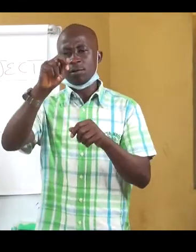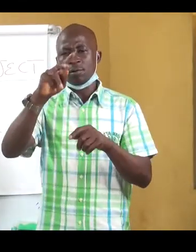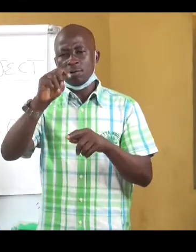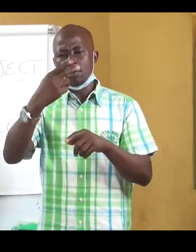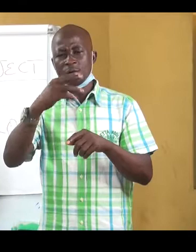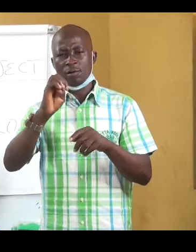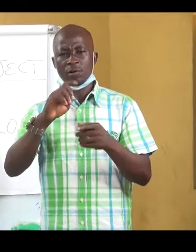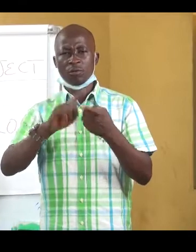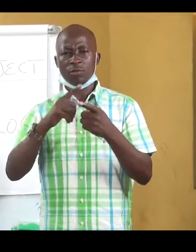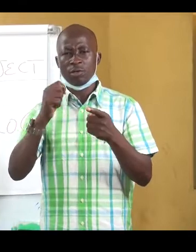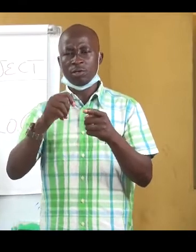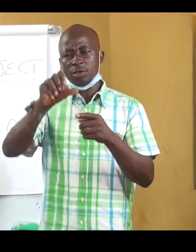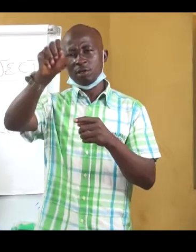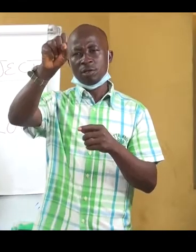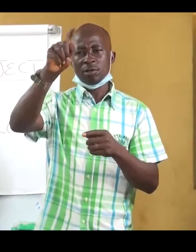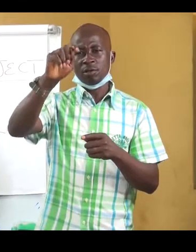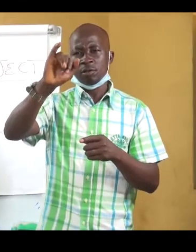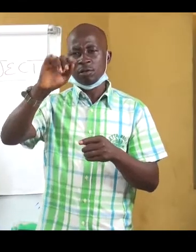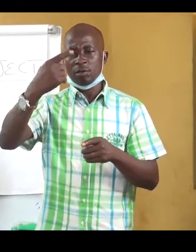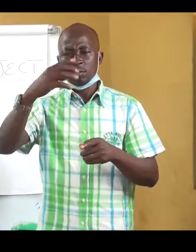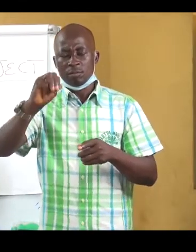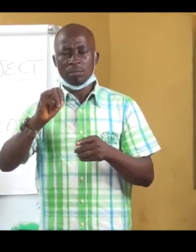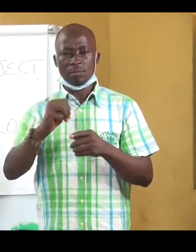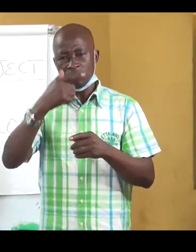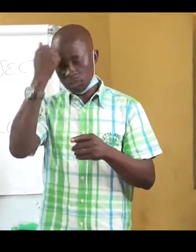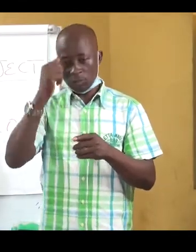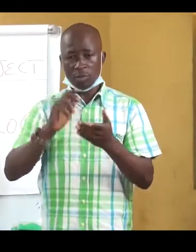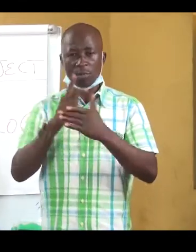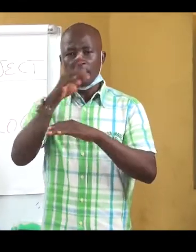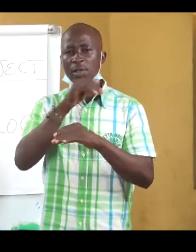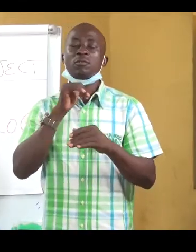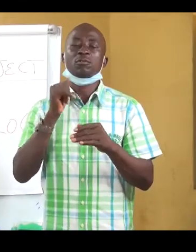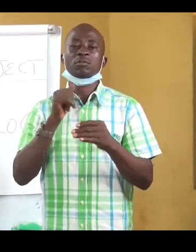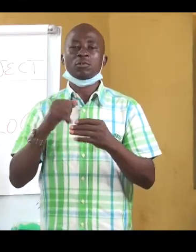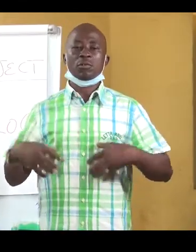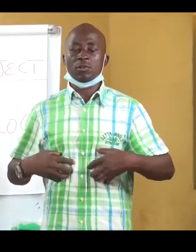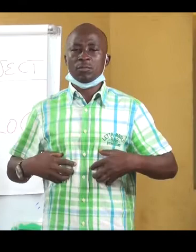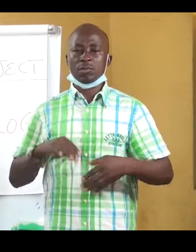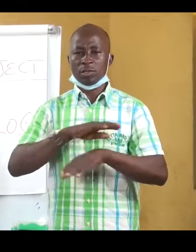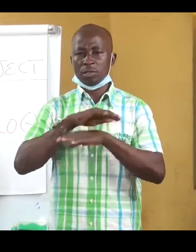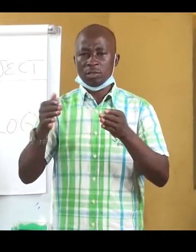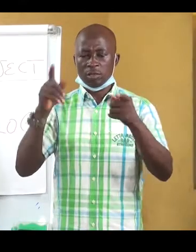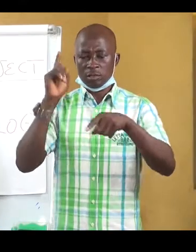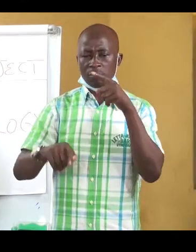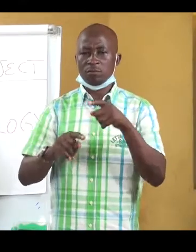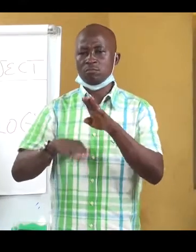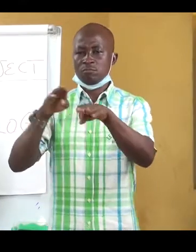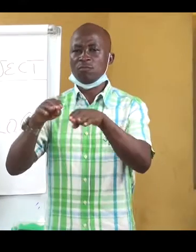because we know the plants are not animals, so they do not move from one place to another. So if we want